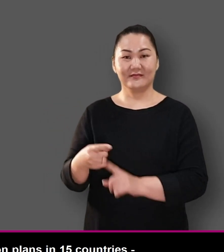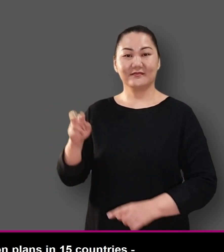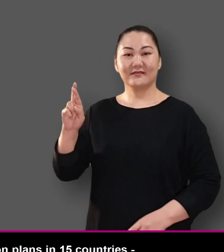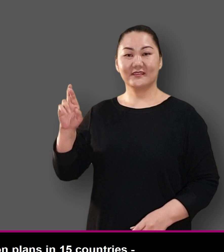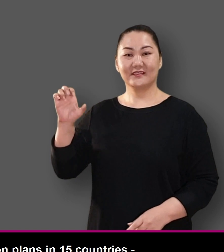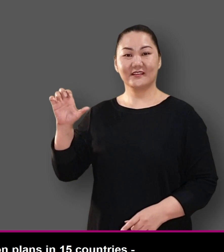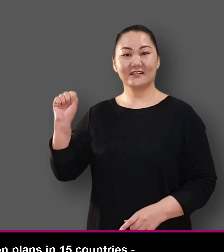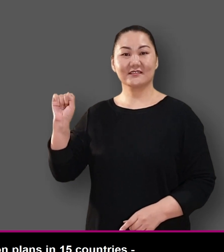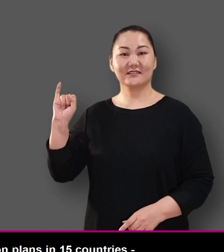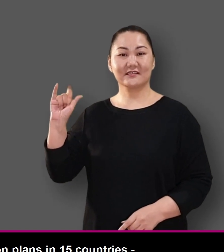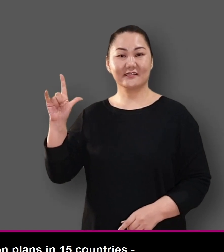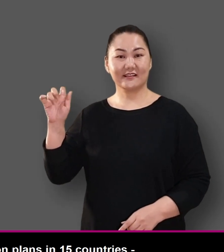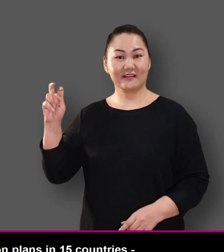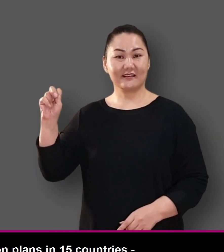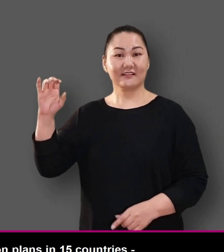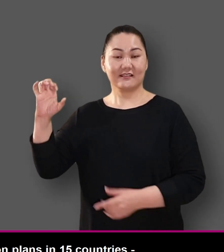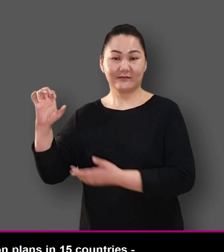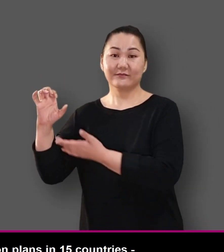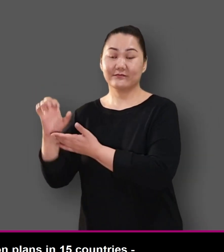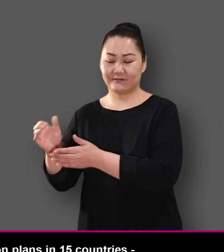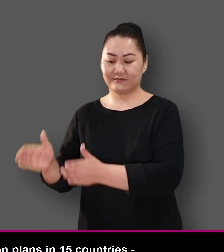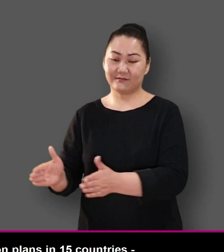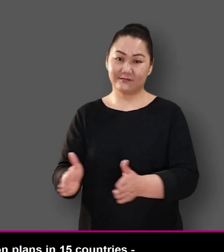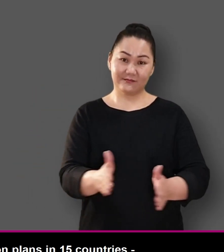and resilience action plans in 15 countries.